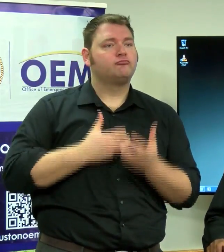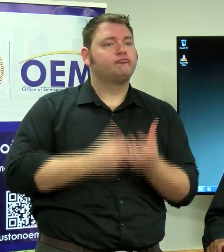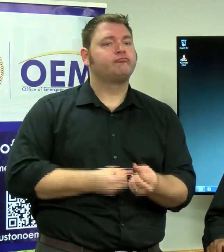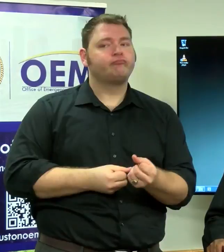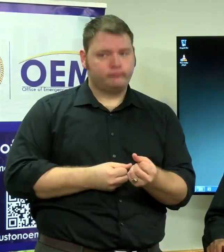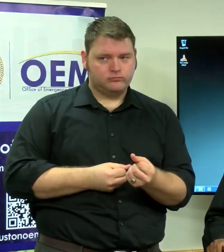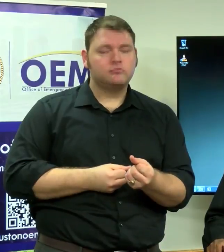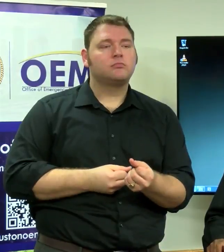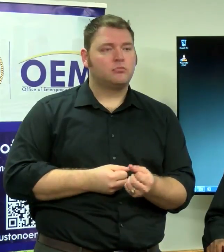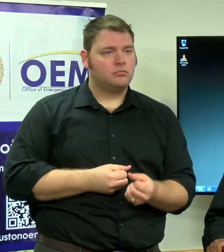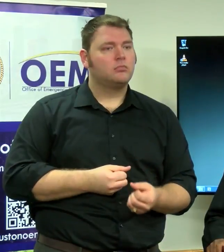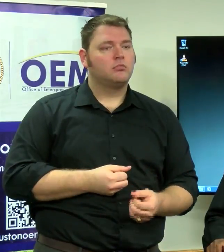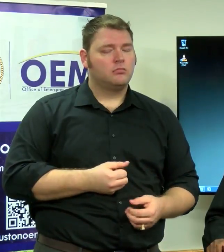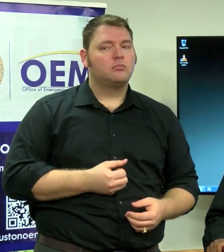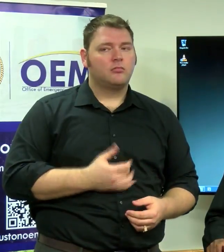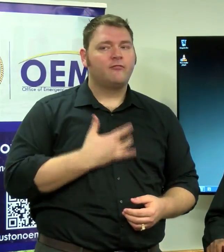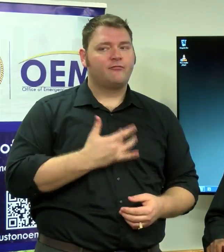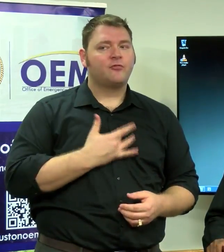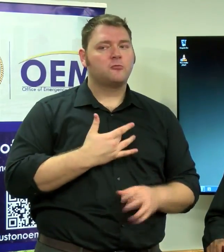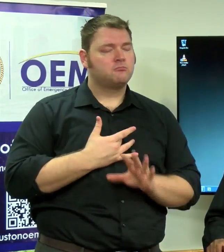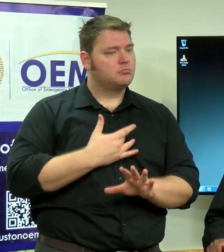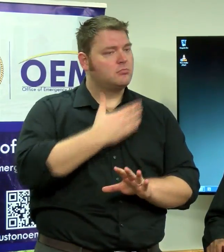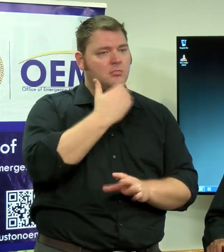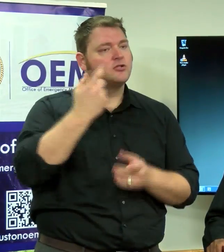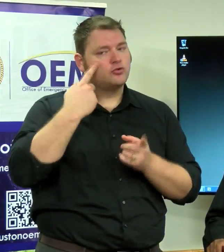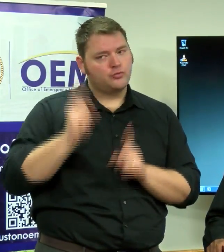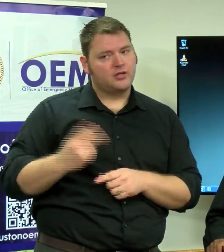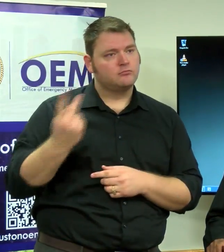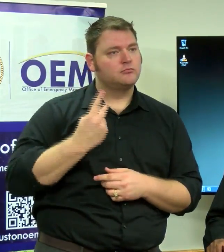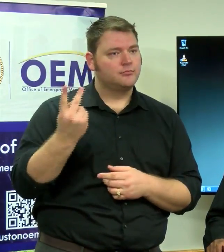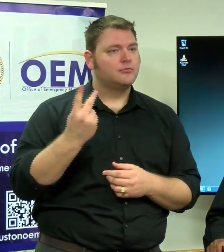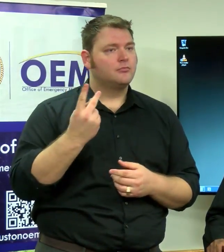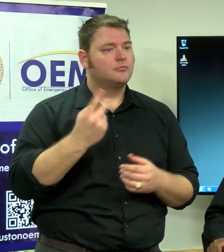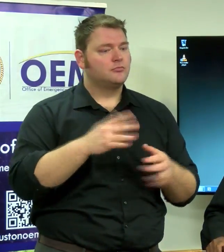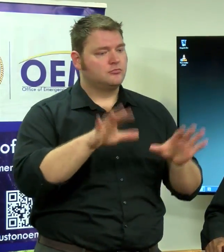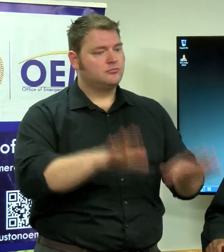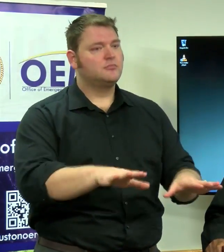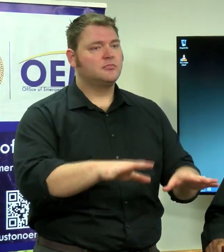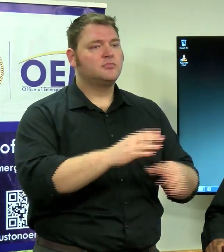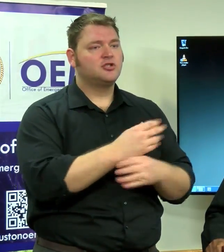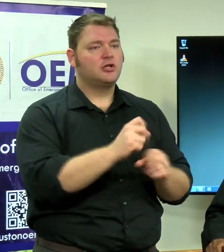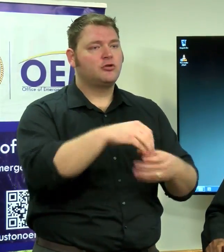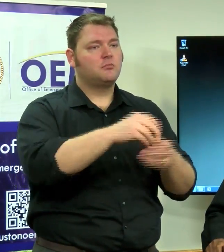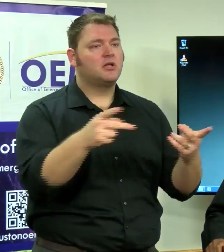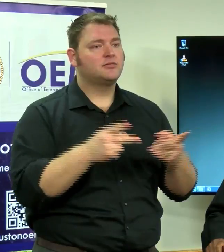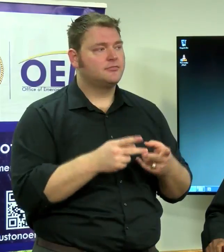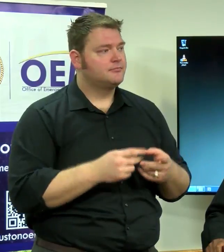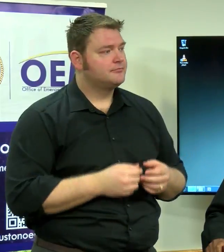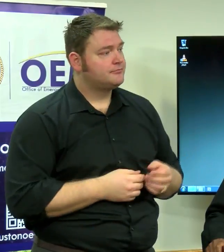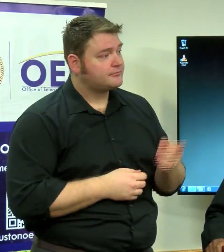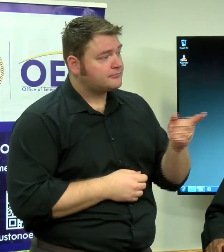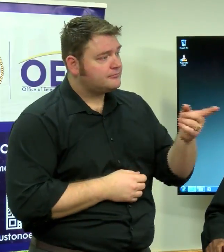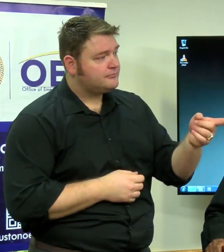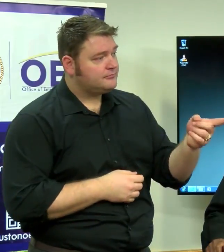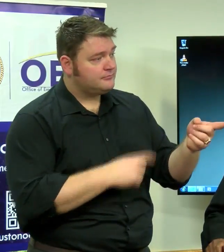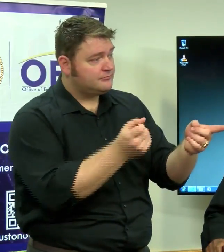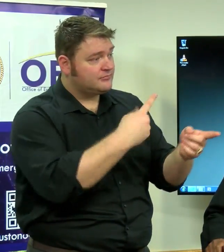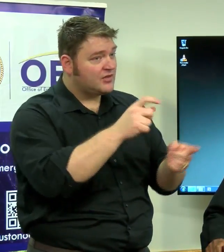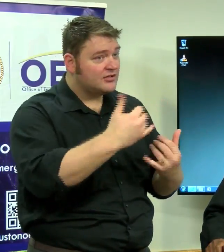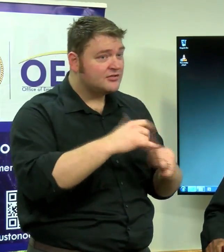was to shelter where they were. Do you still need help with people with boats and things like